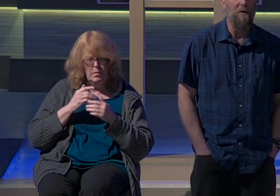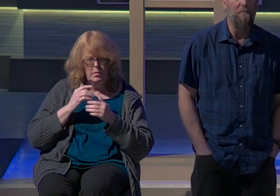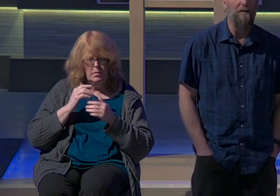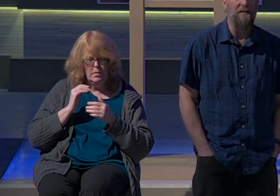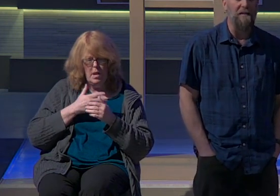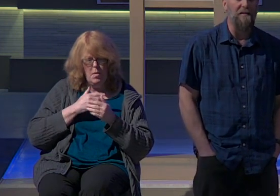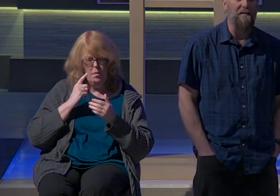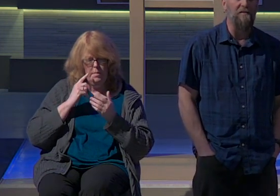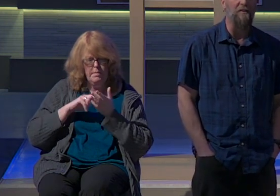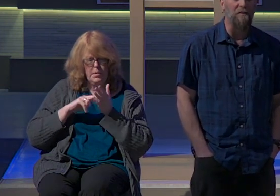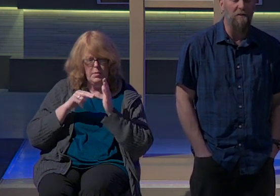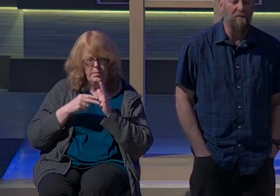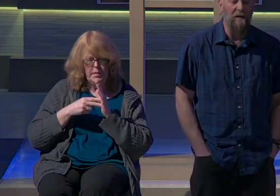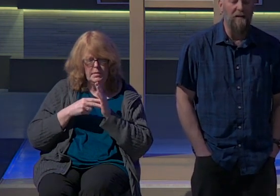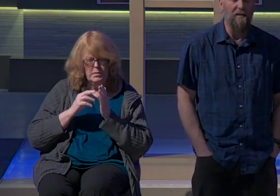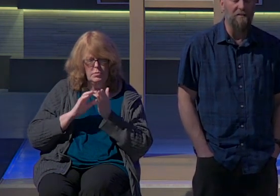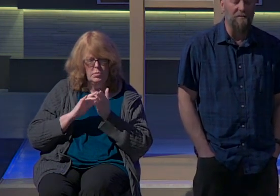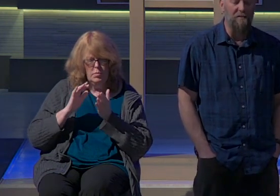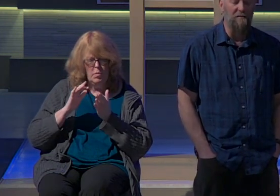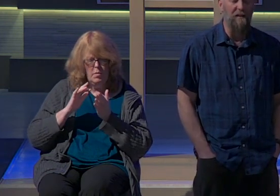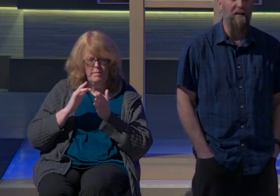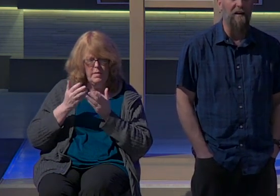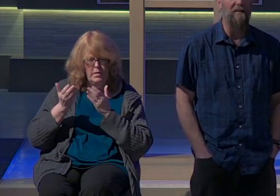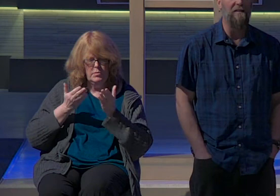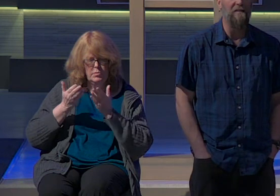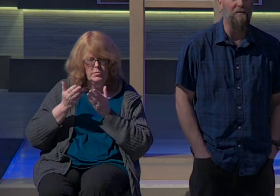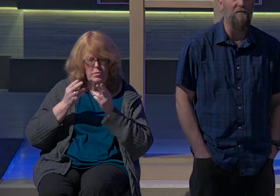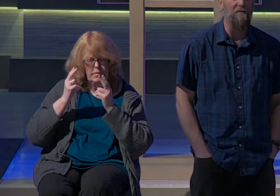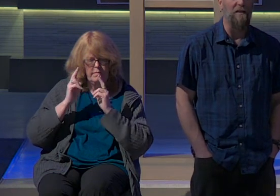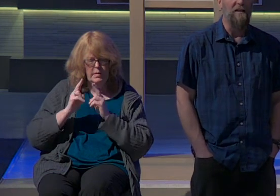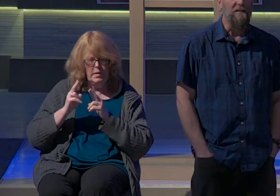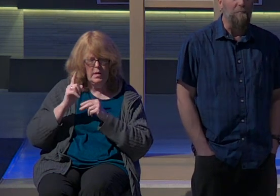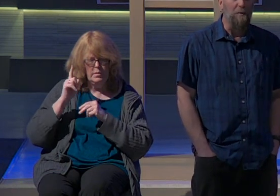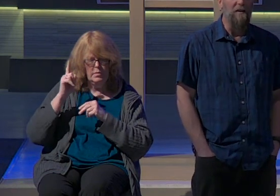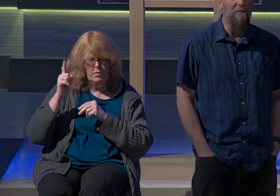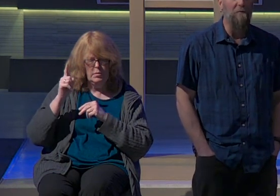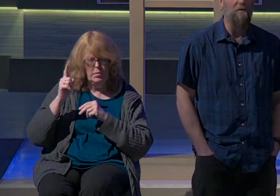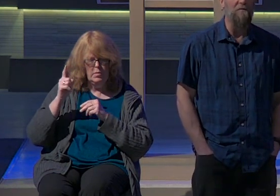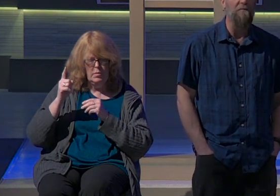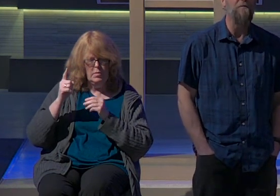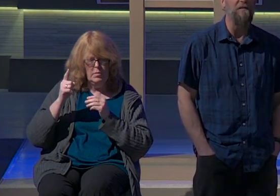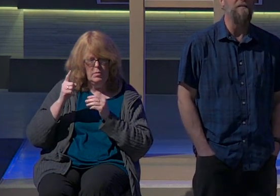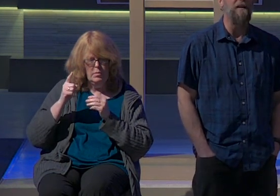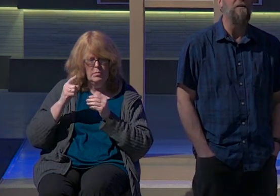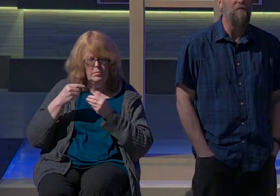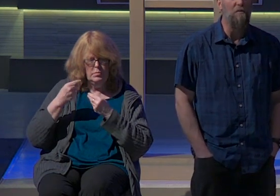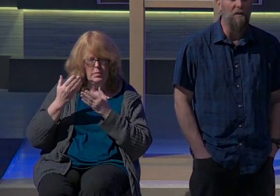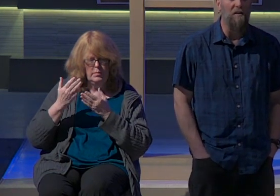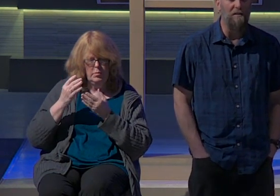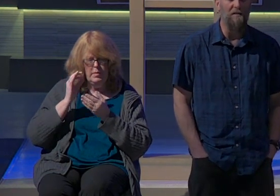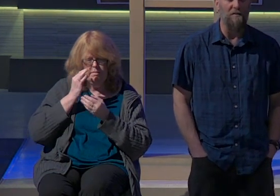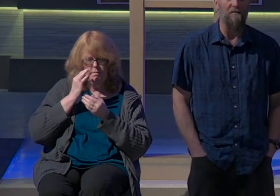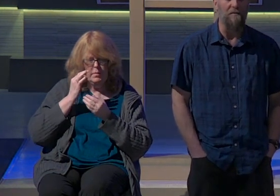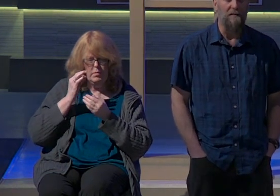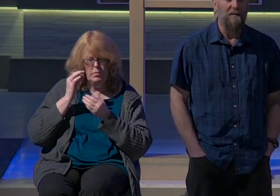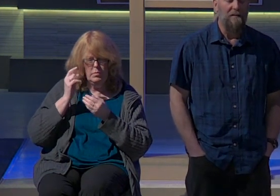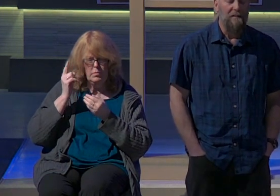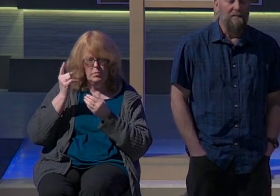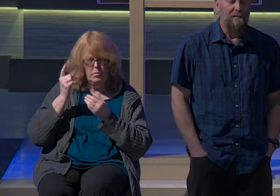our purpose is to glorify and to serve and honor you, to bring forth fruit that you call us